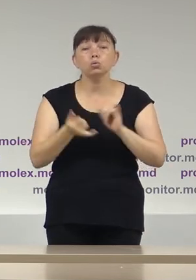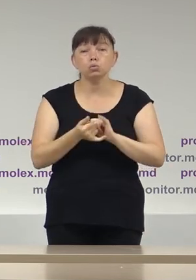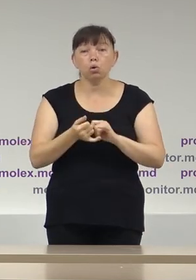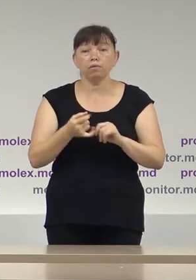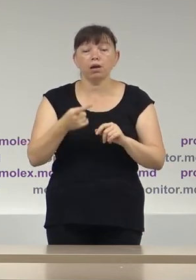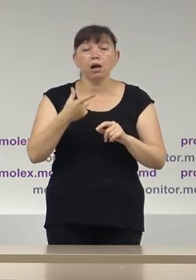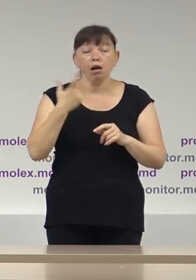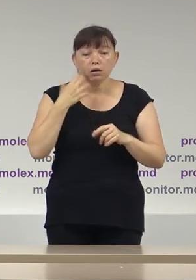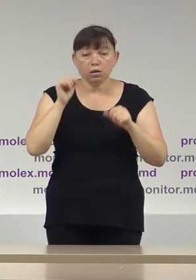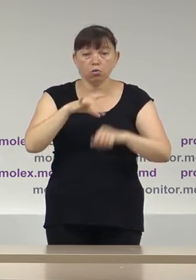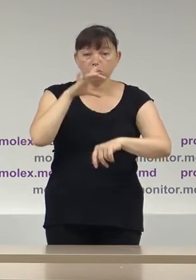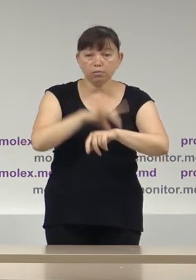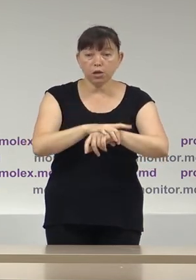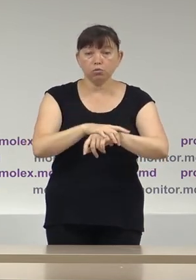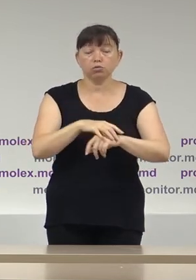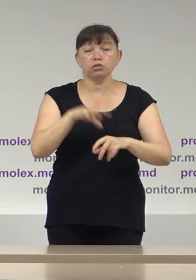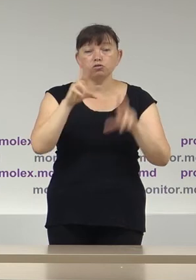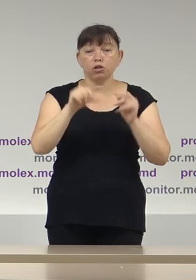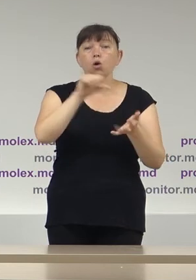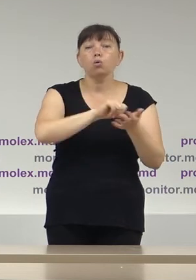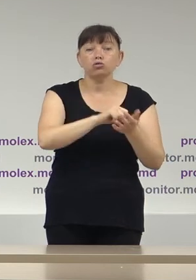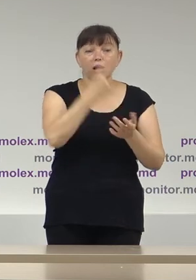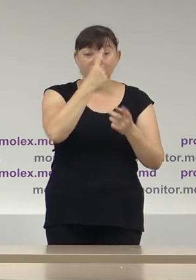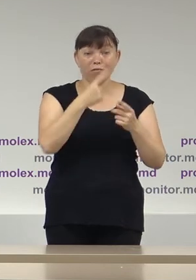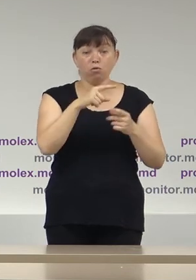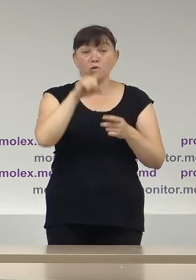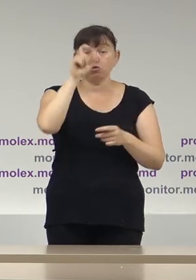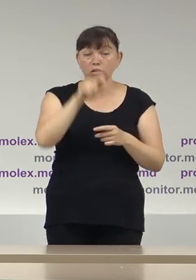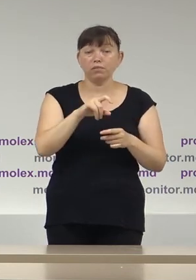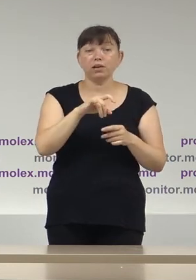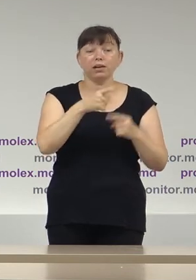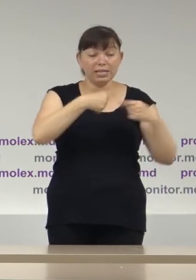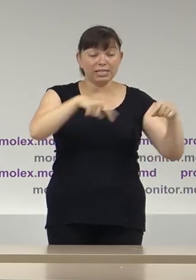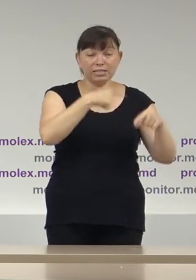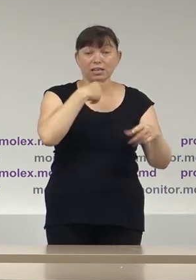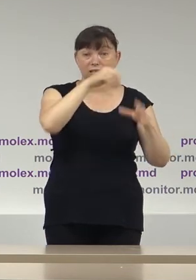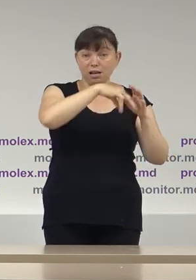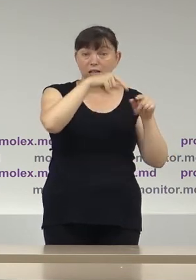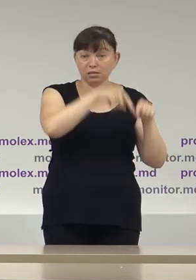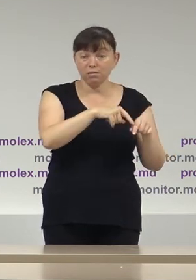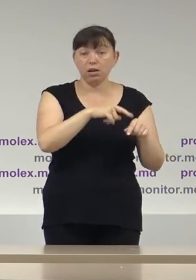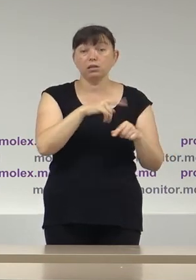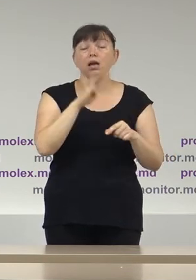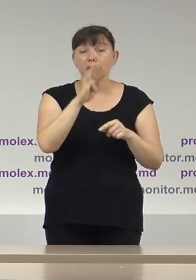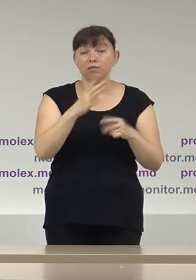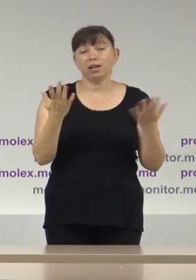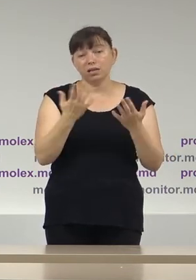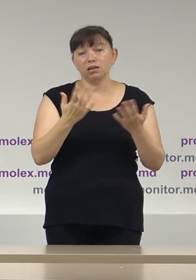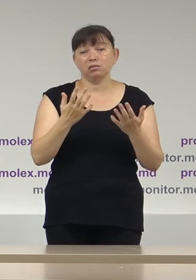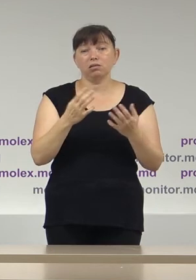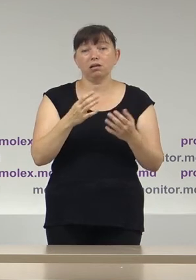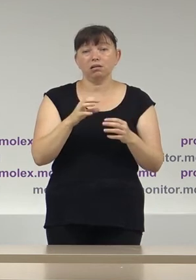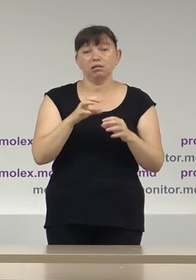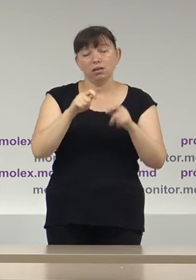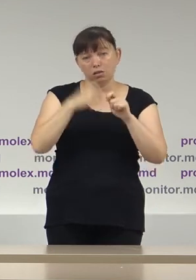there aren't any preconditions to find an eventual interference of a member of